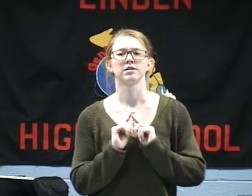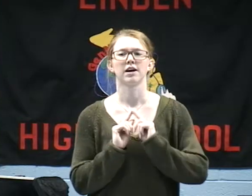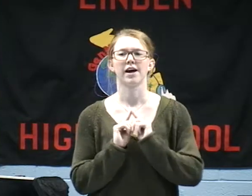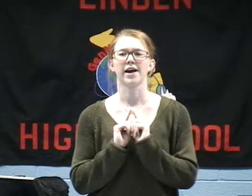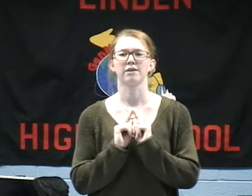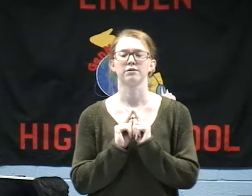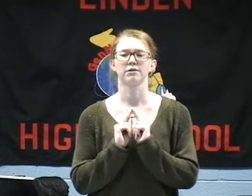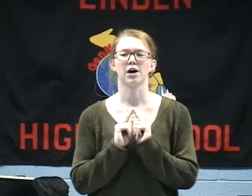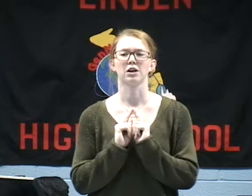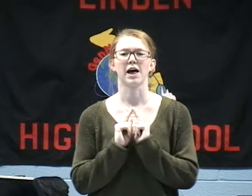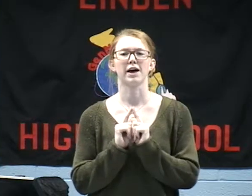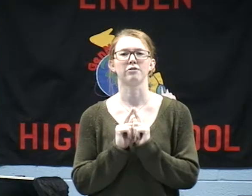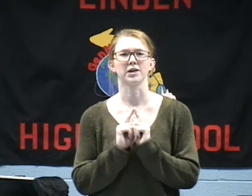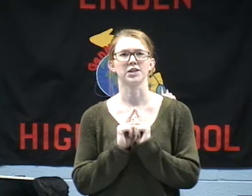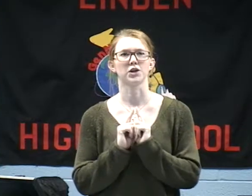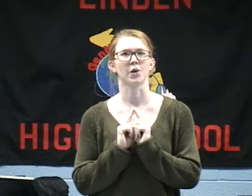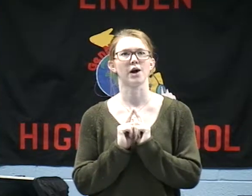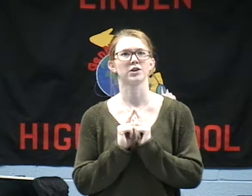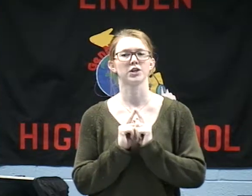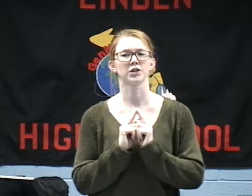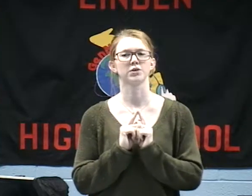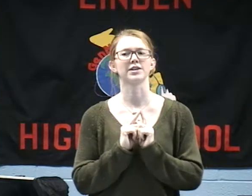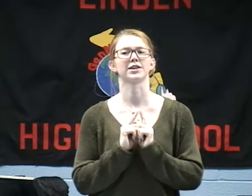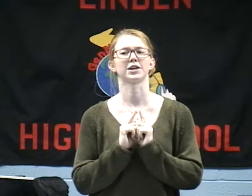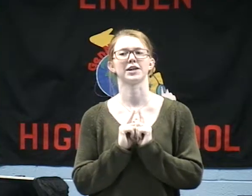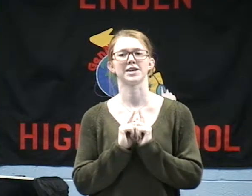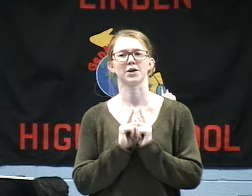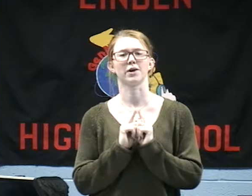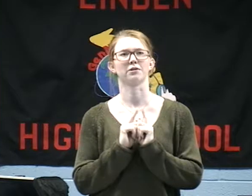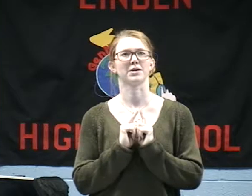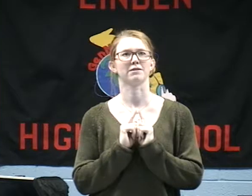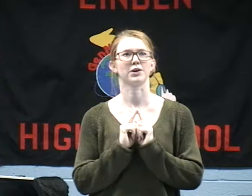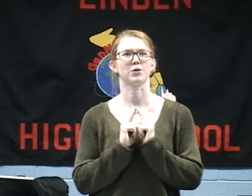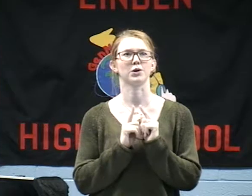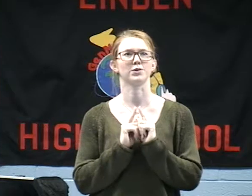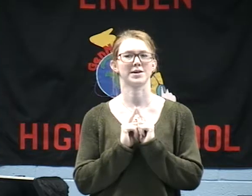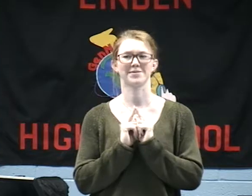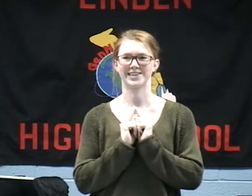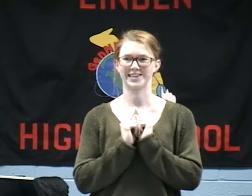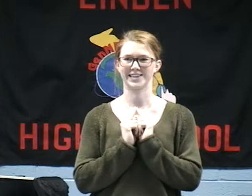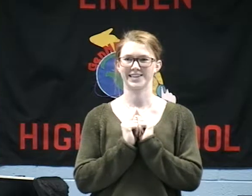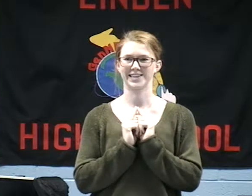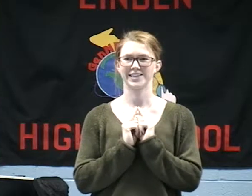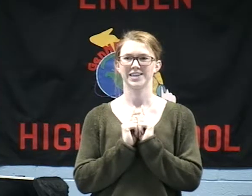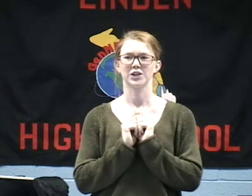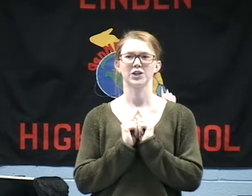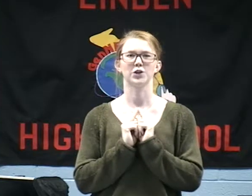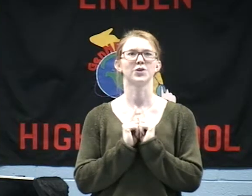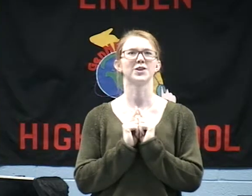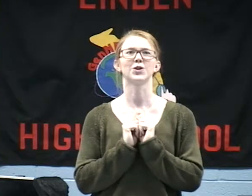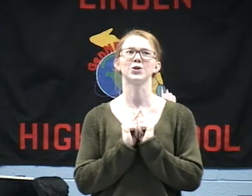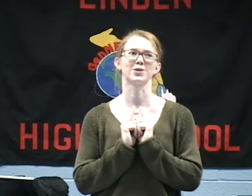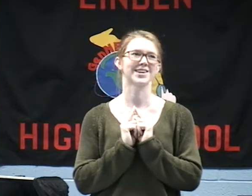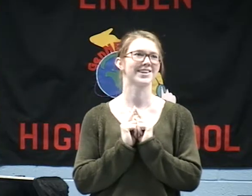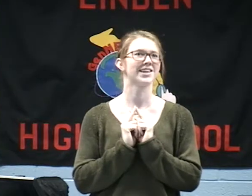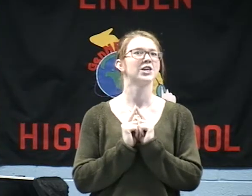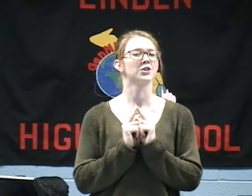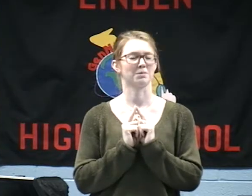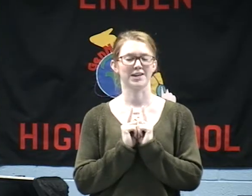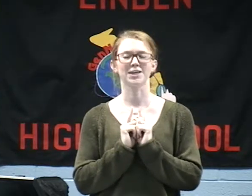I have a lot of PTO hours to use that they're going to take away from me if I don't use them. Use it or lose it. So I'm going to use